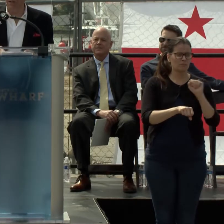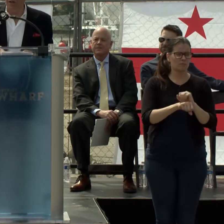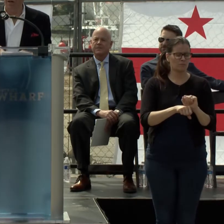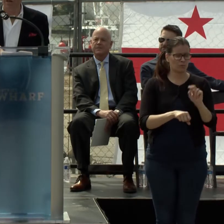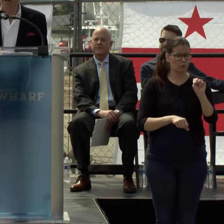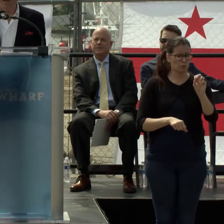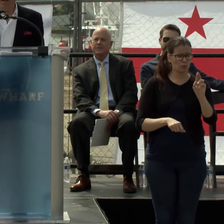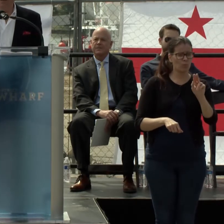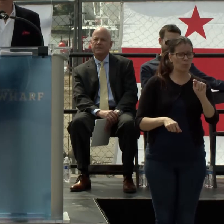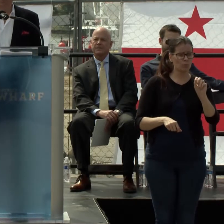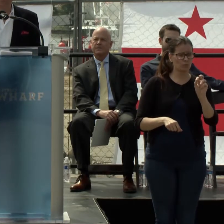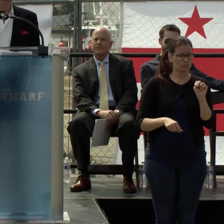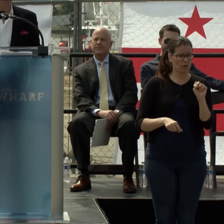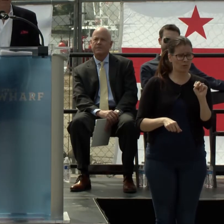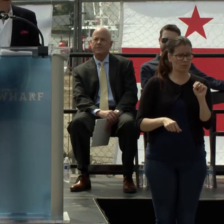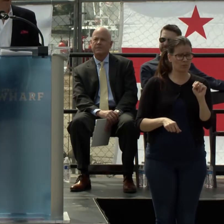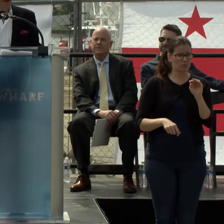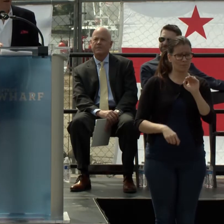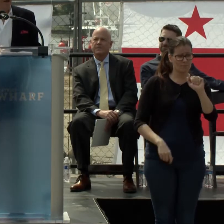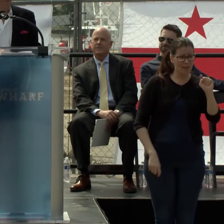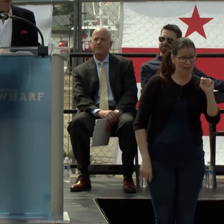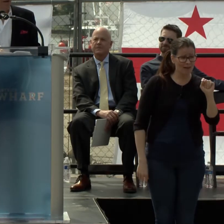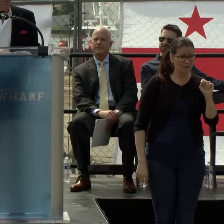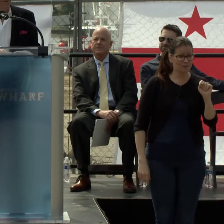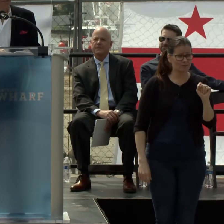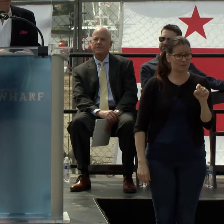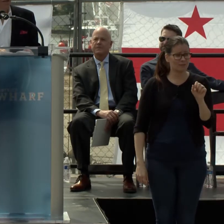include Matt Steenhook,